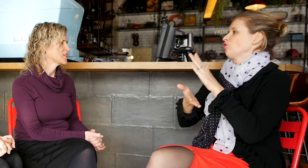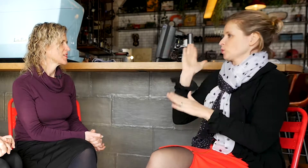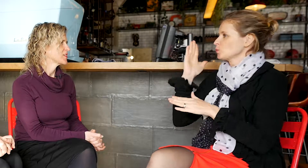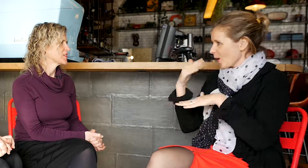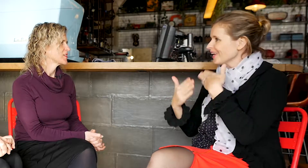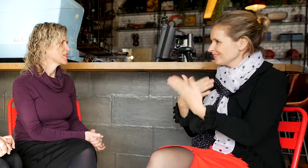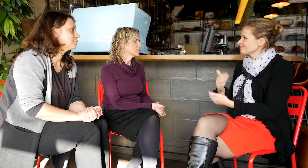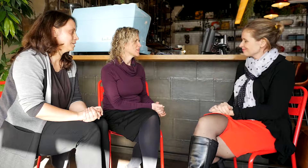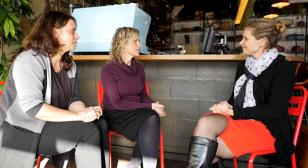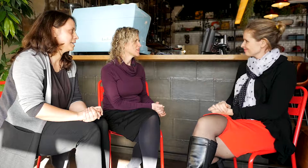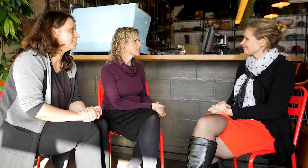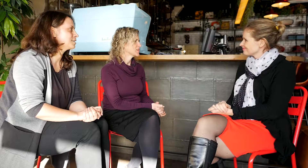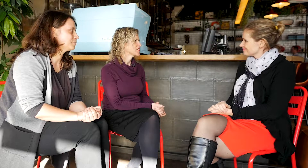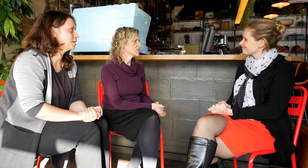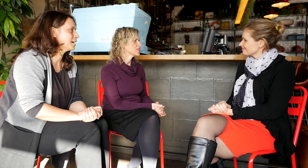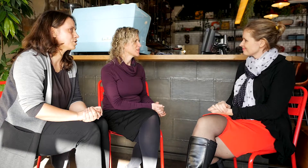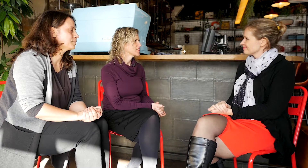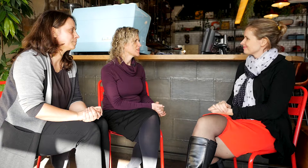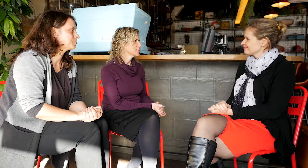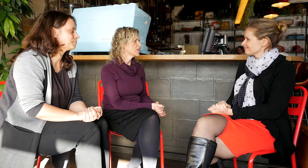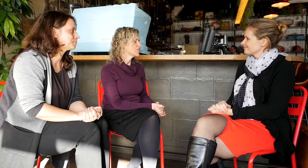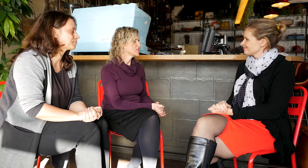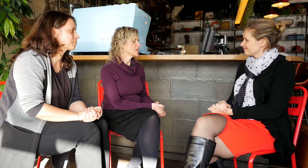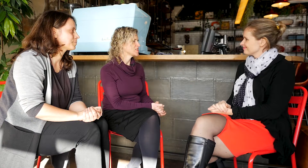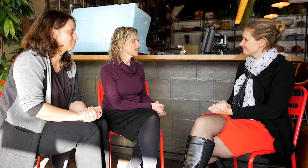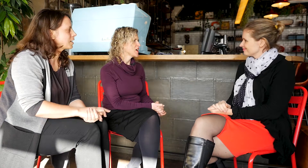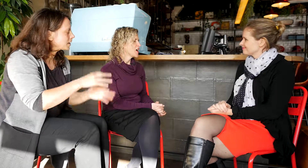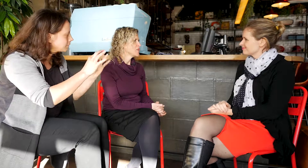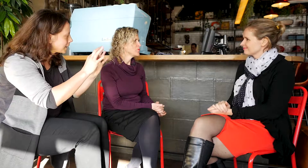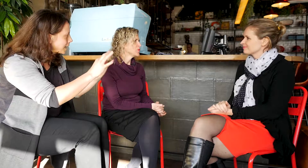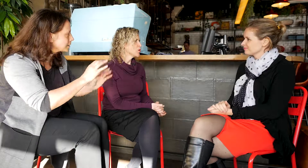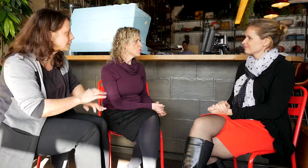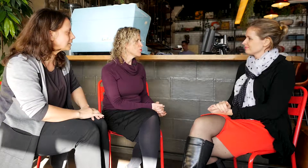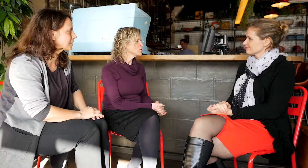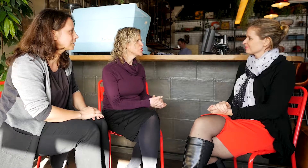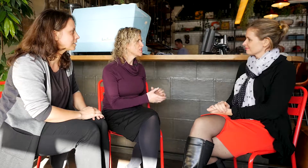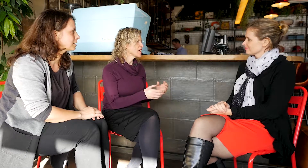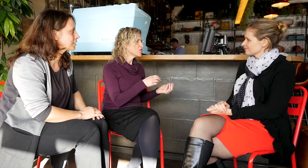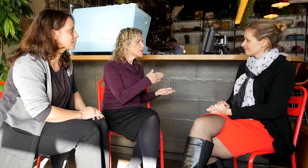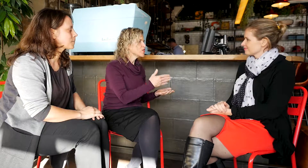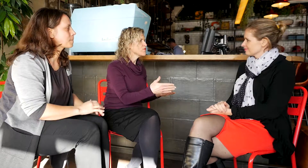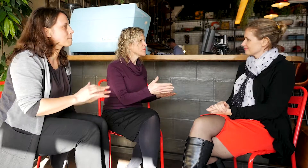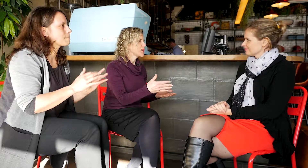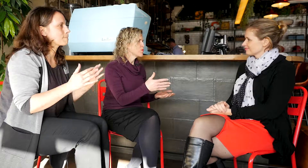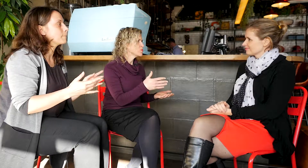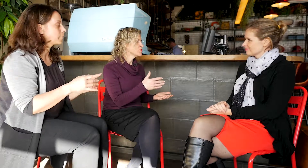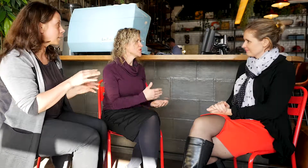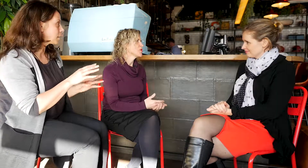barrier. It's just that instant communication. Fantastic. What would you say, you know, leading on from there, what would you say were